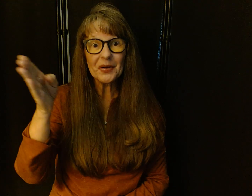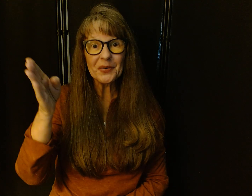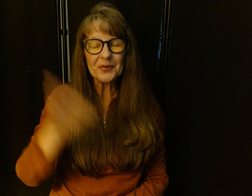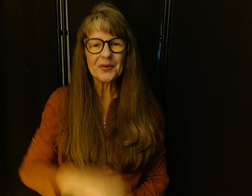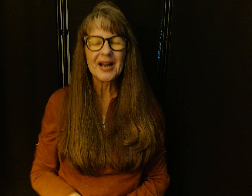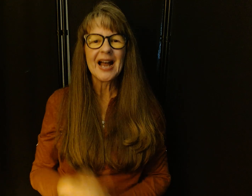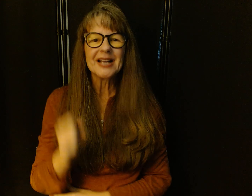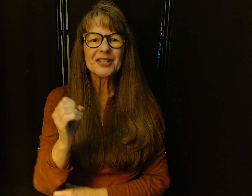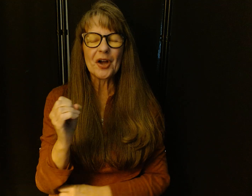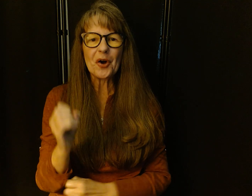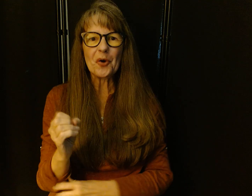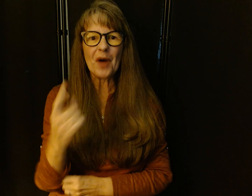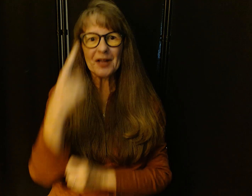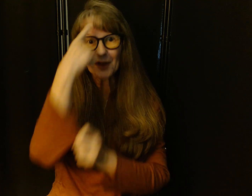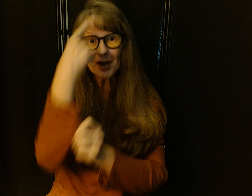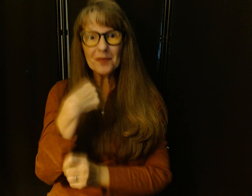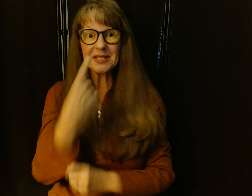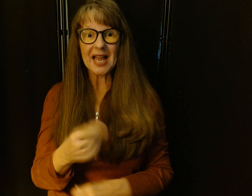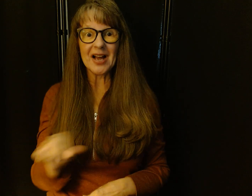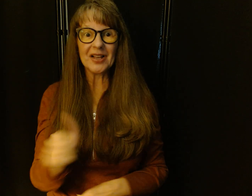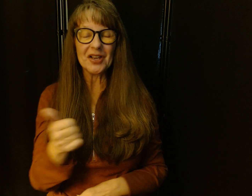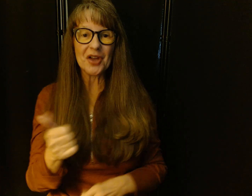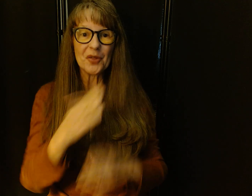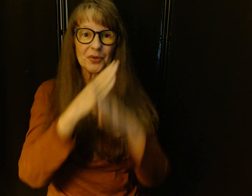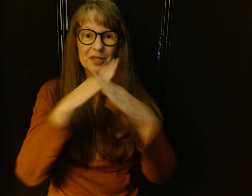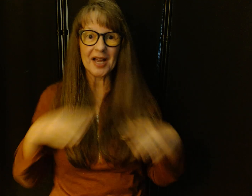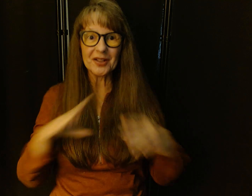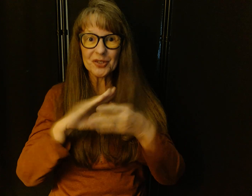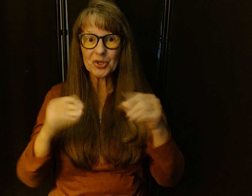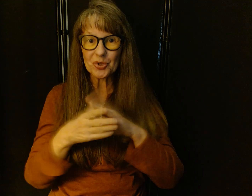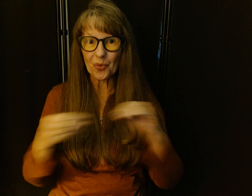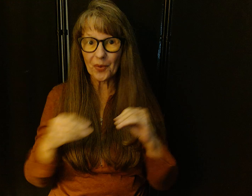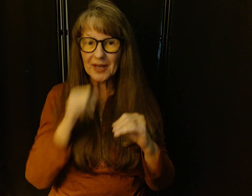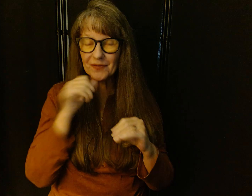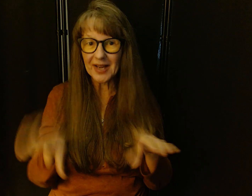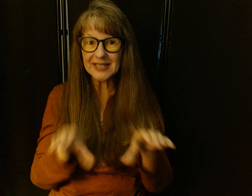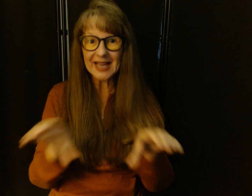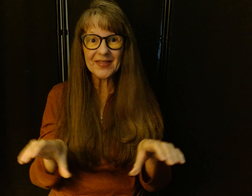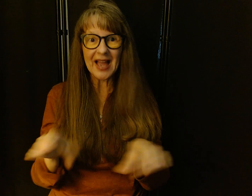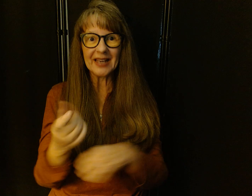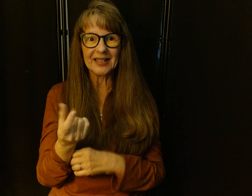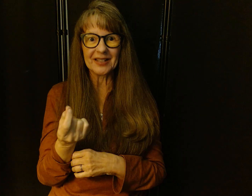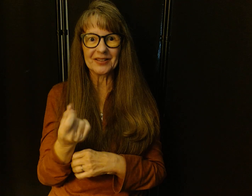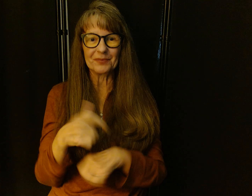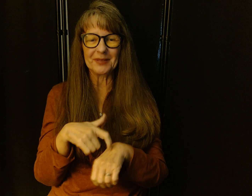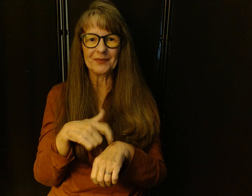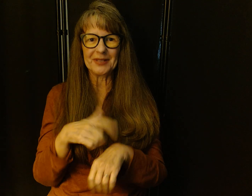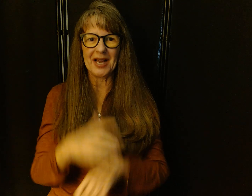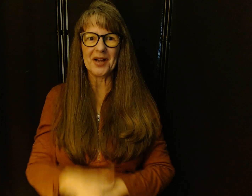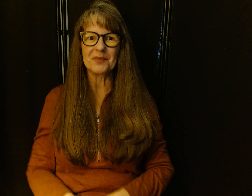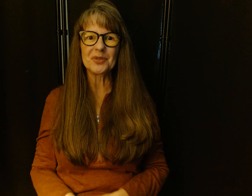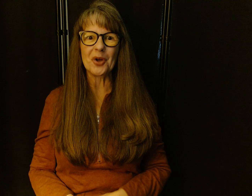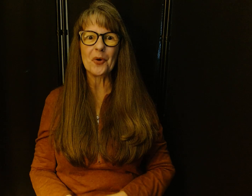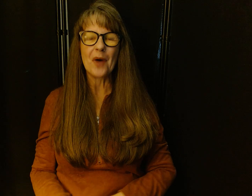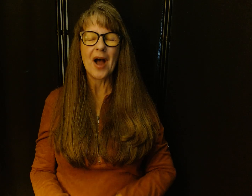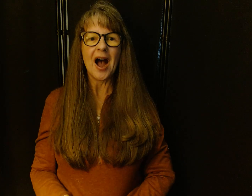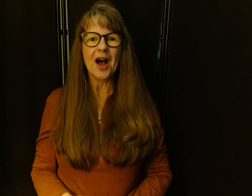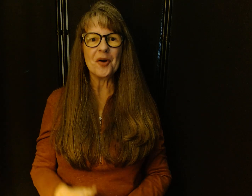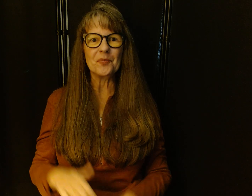Hello. So I thought I would tell another silent story. I've not done that in a little bit of time. So